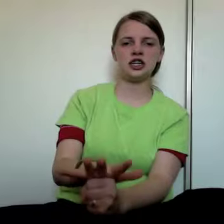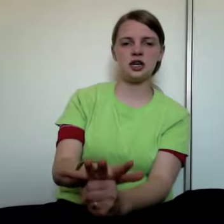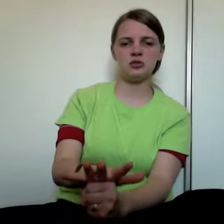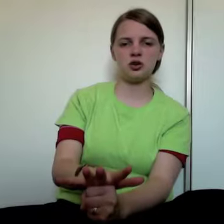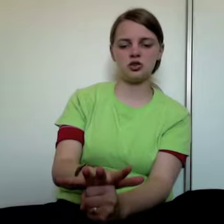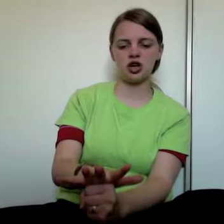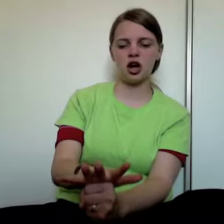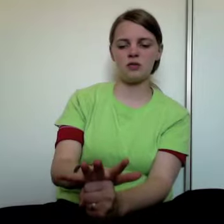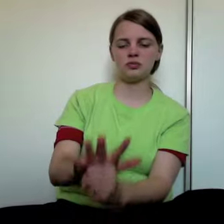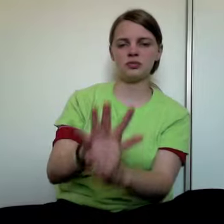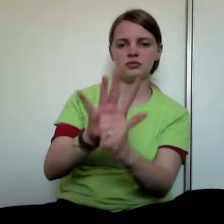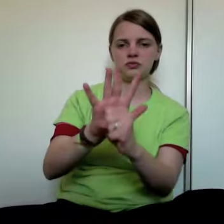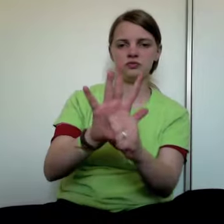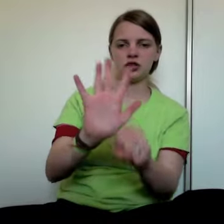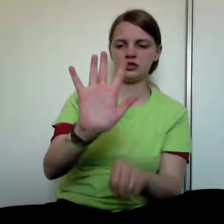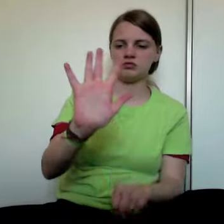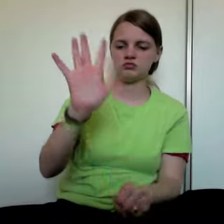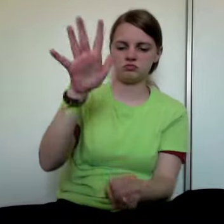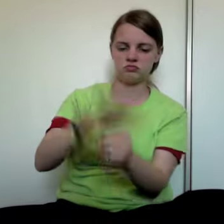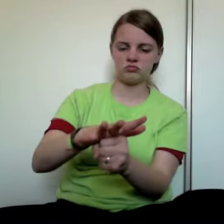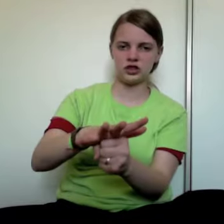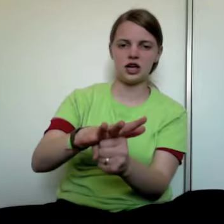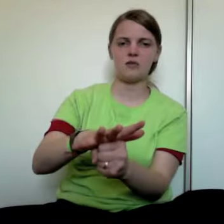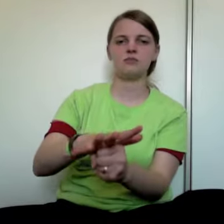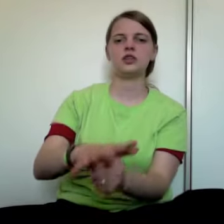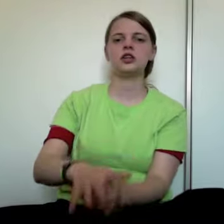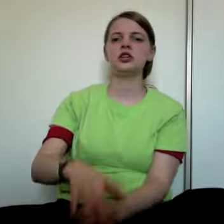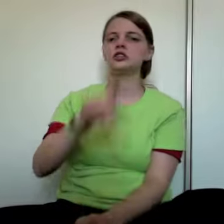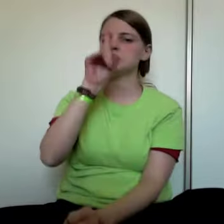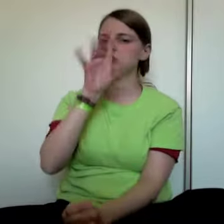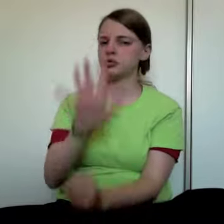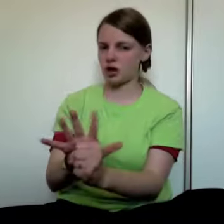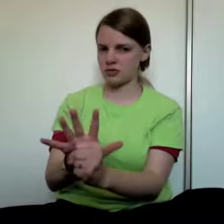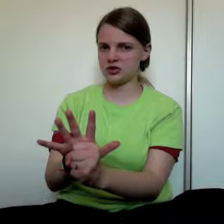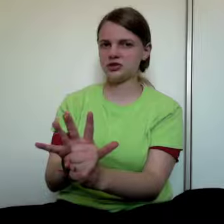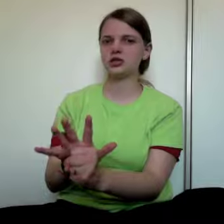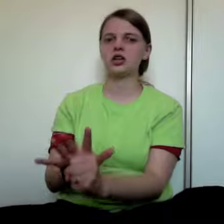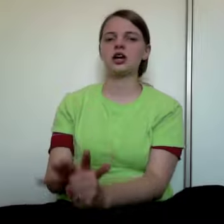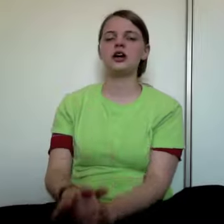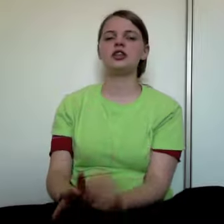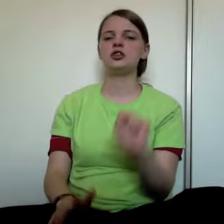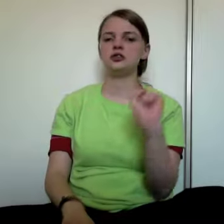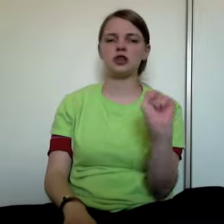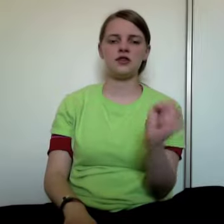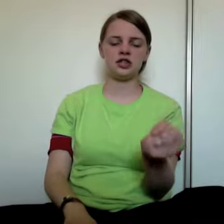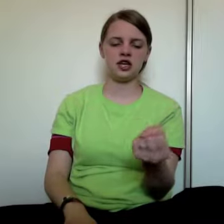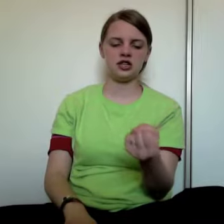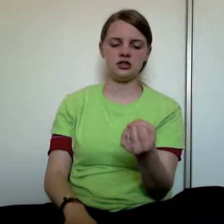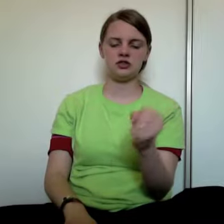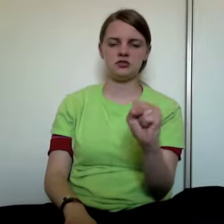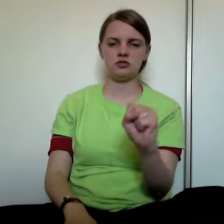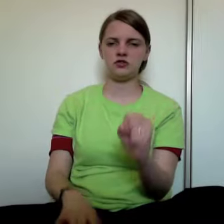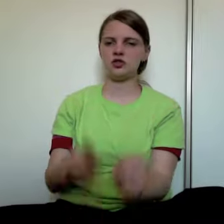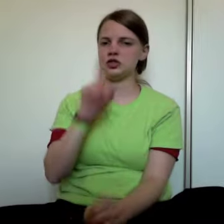slams on top, like that. So promise. And then your left hand is a fist the